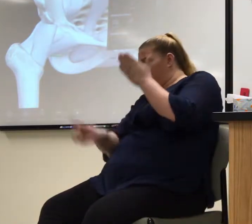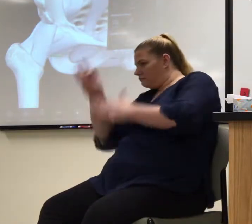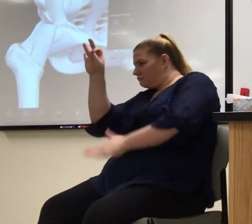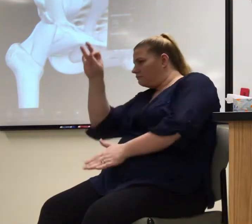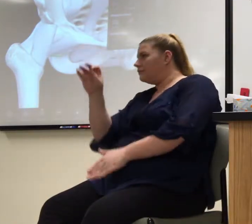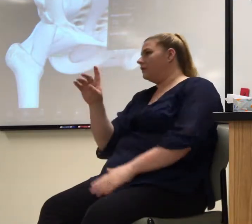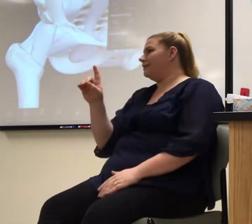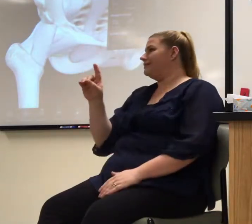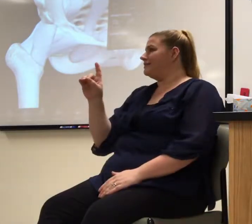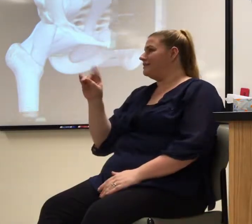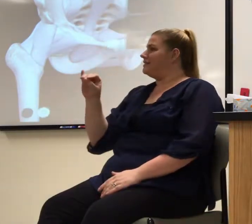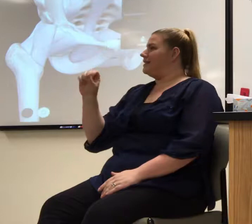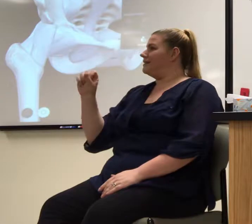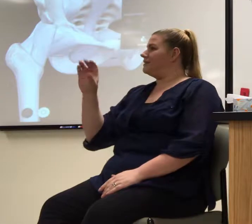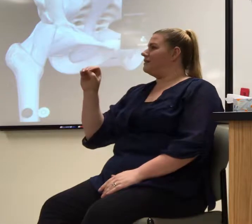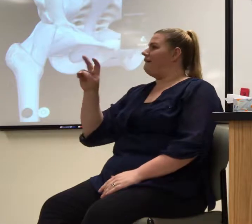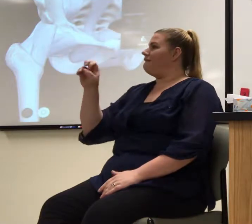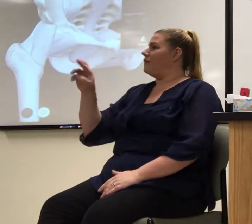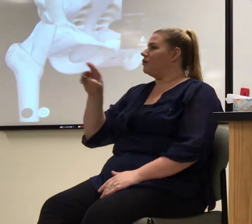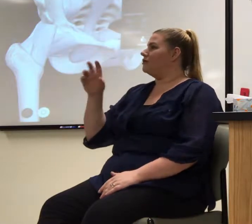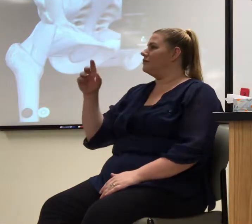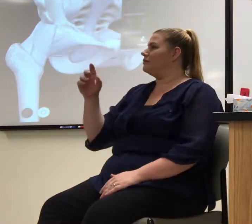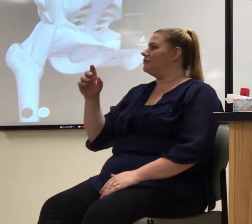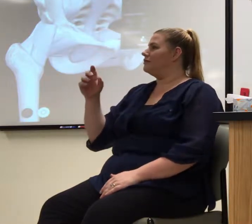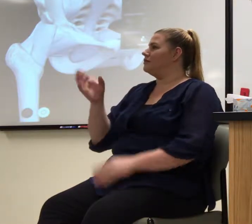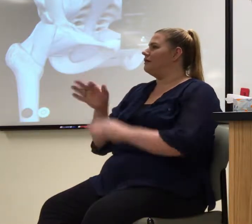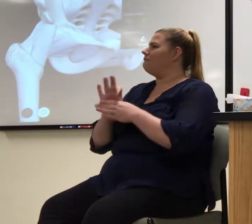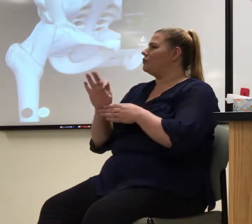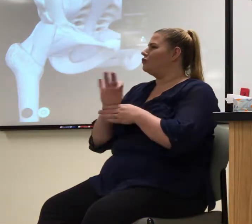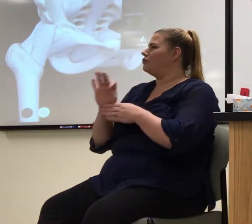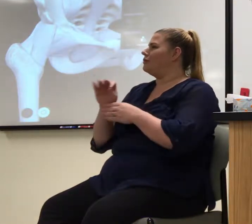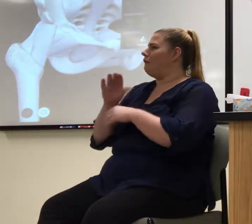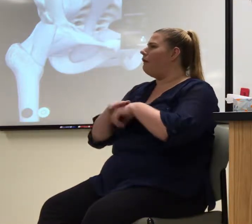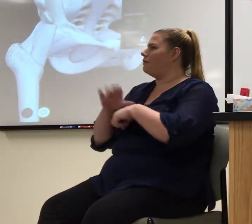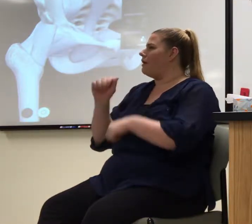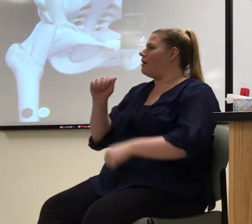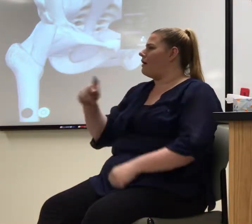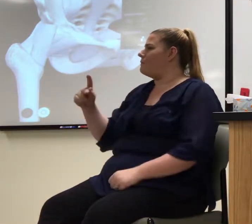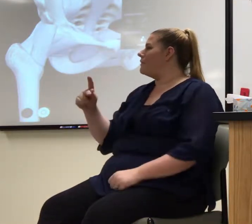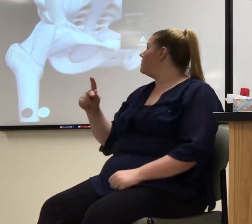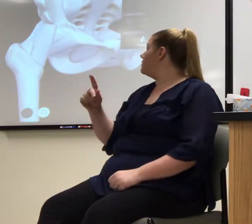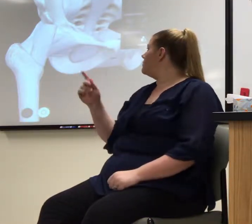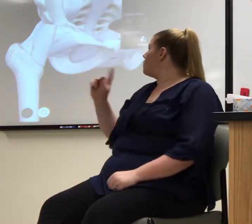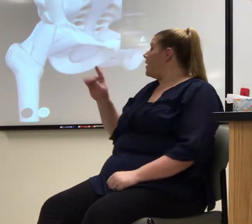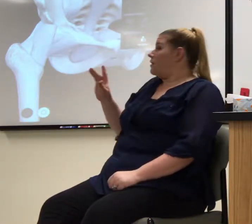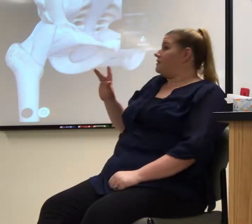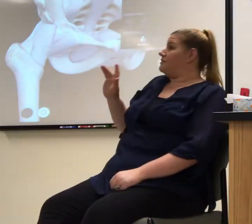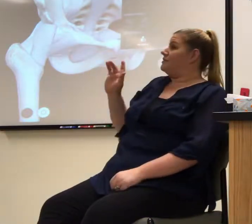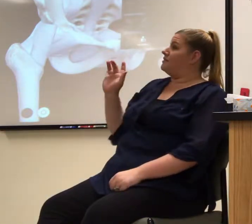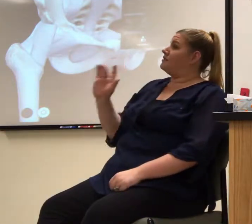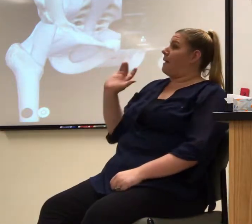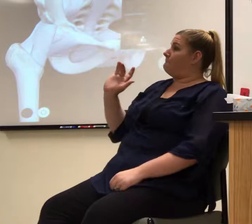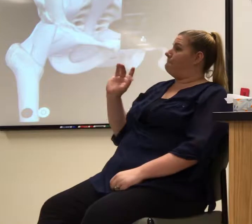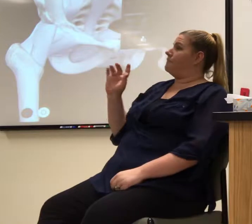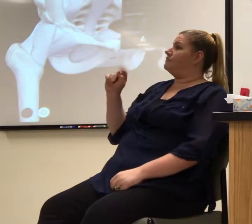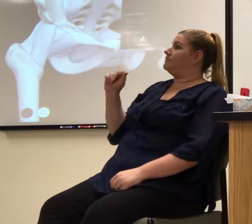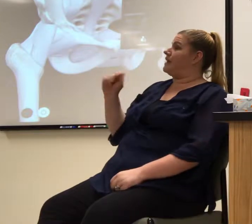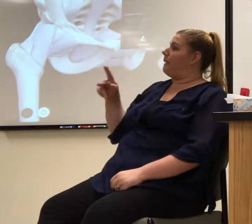It's a pretty cool tool. What it does is, wherever you tap,